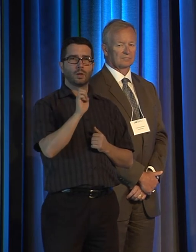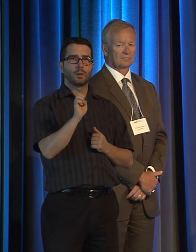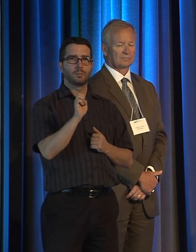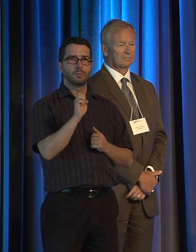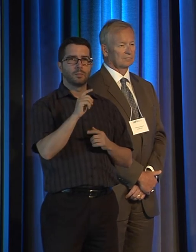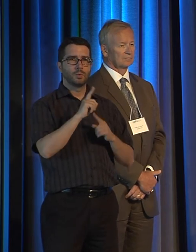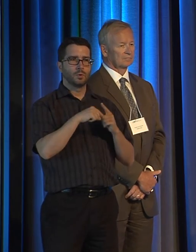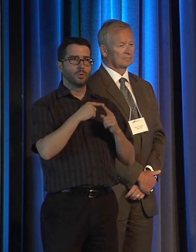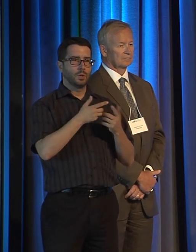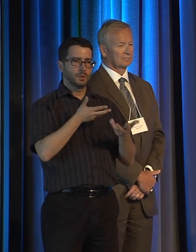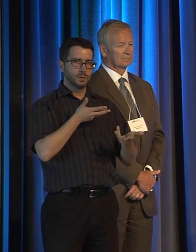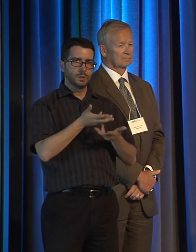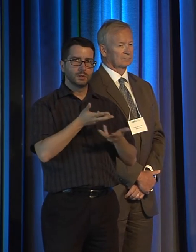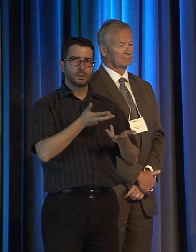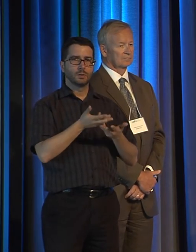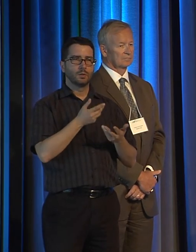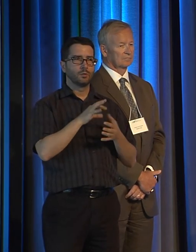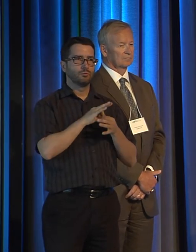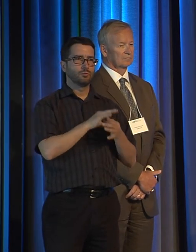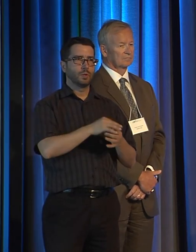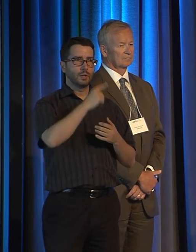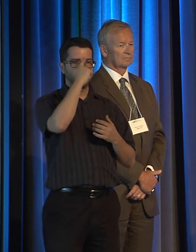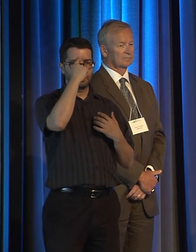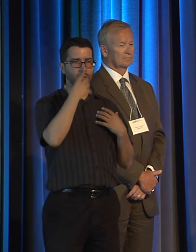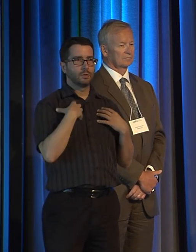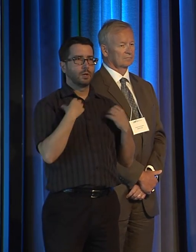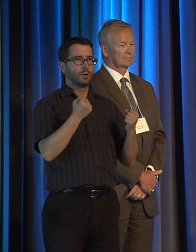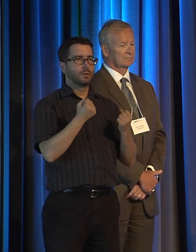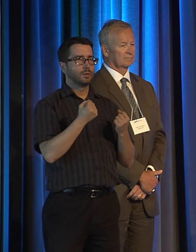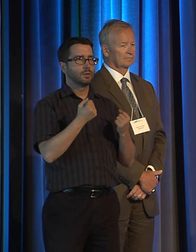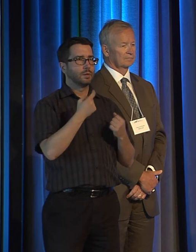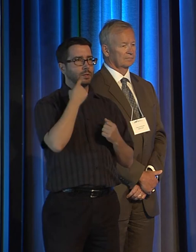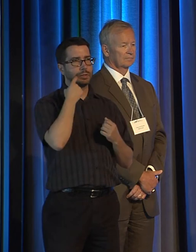to mental health and addiction support in Nova Scotia.